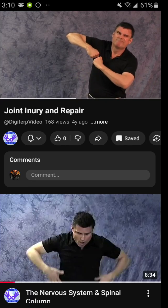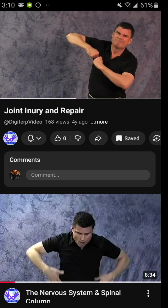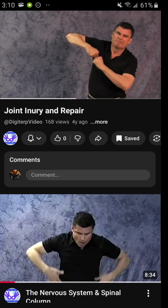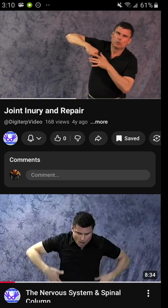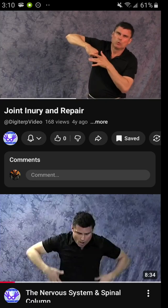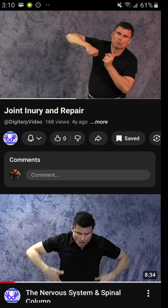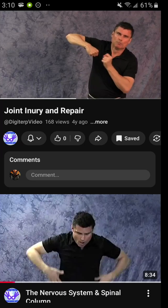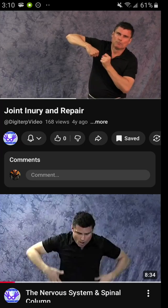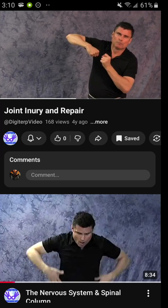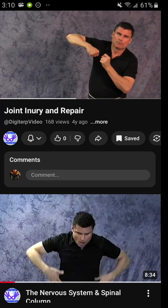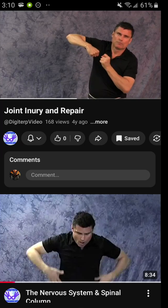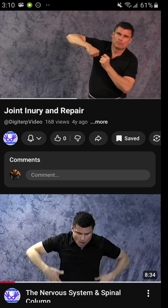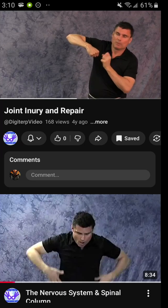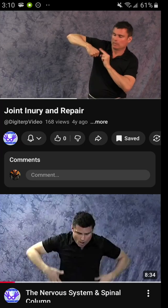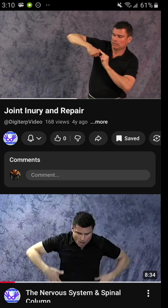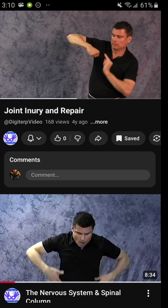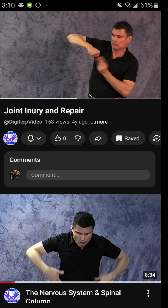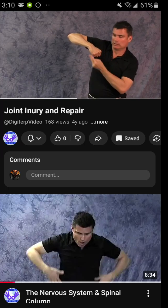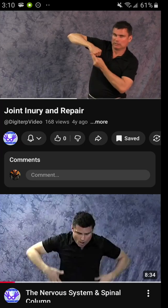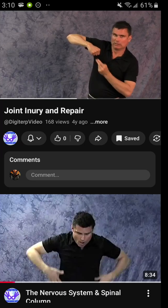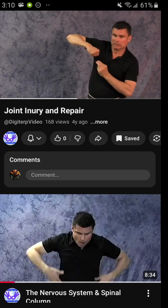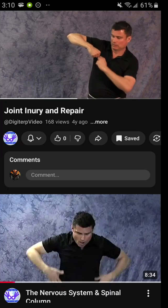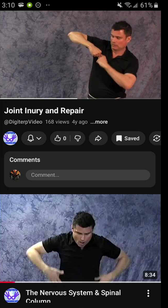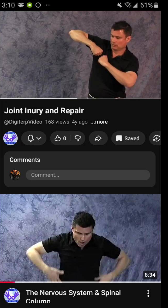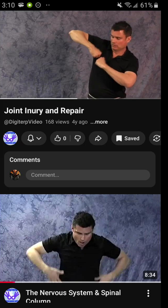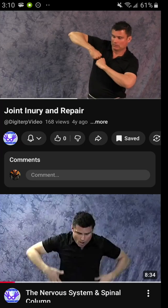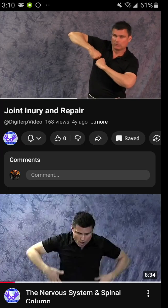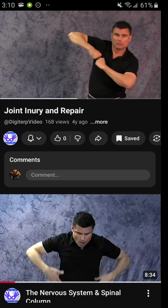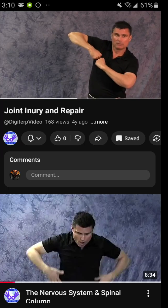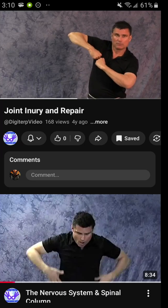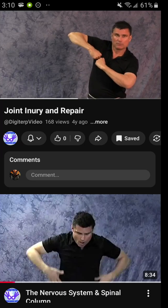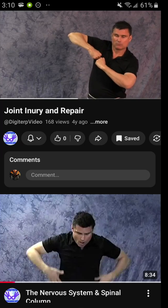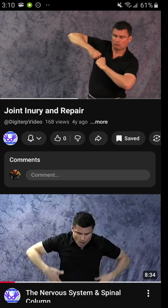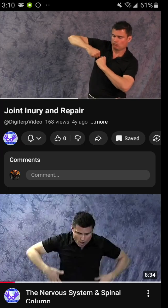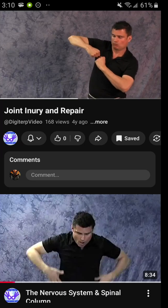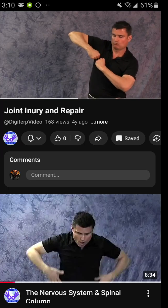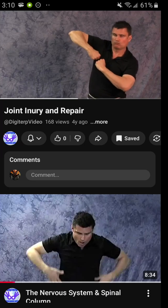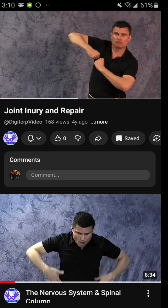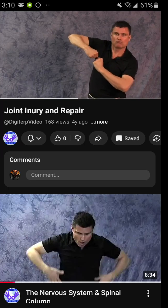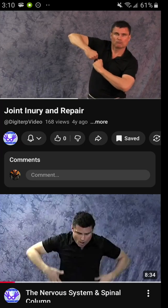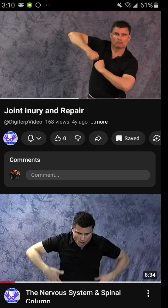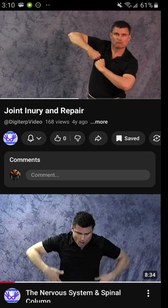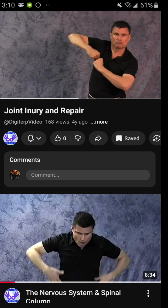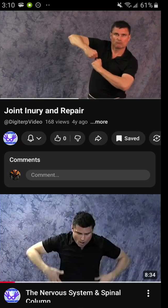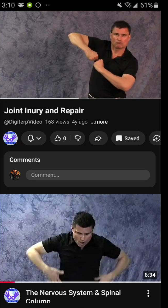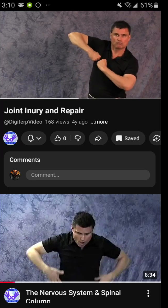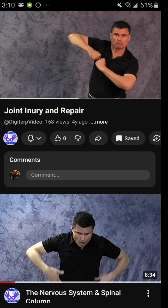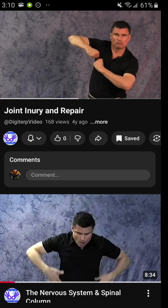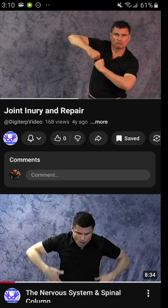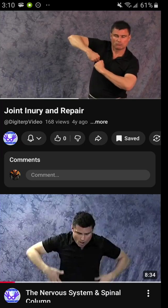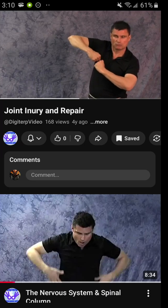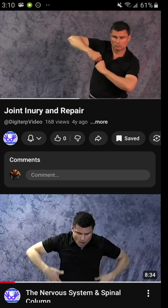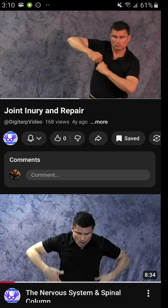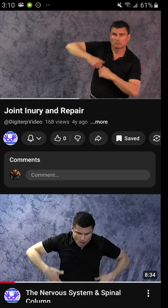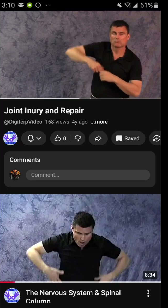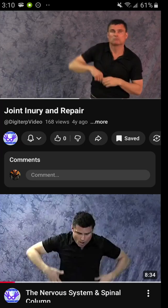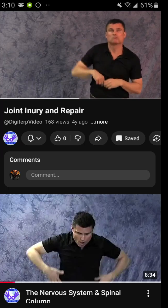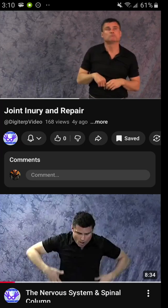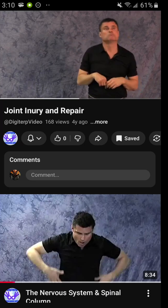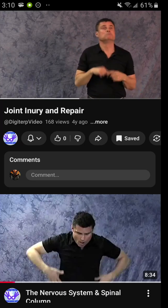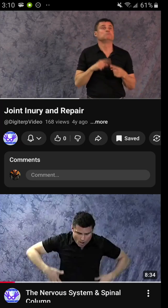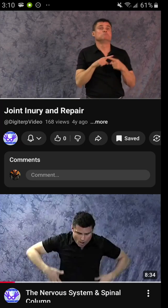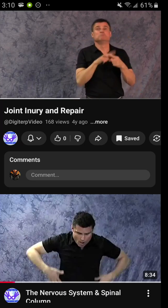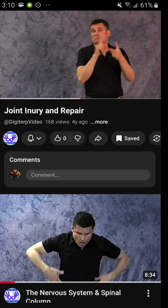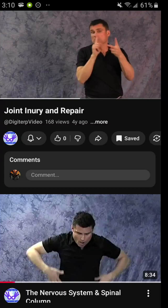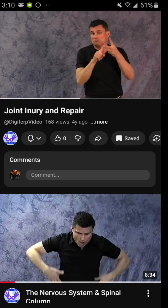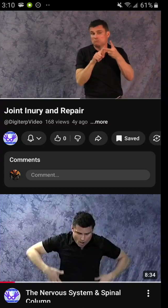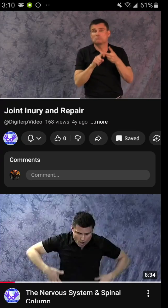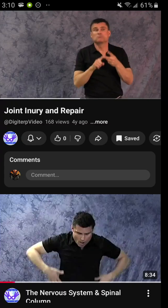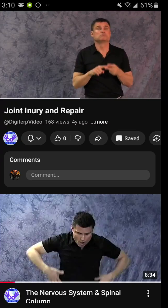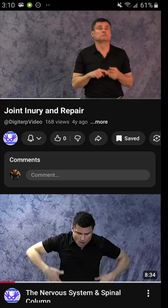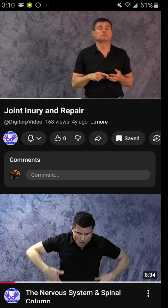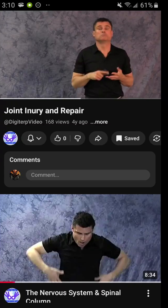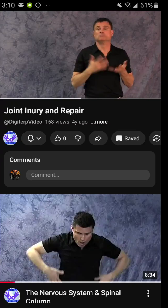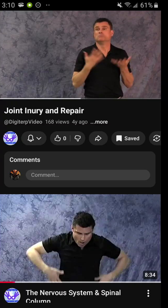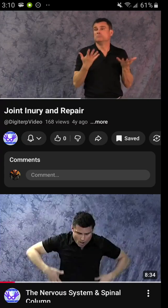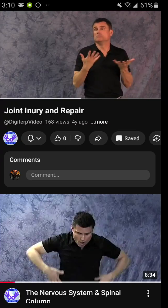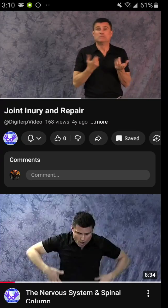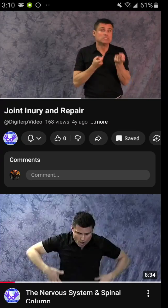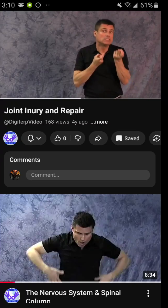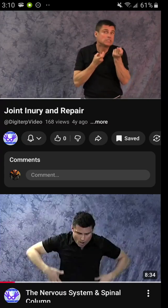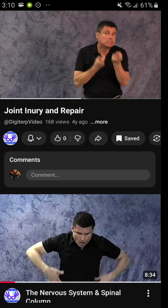practically not dry out and stiffen.